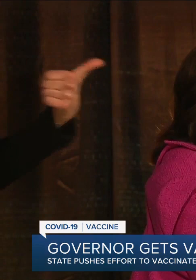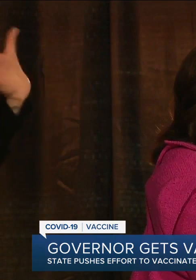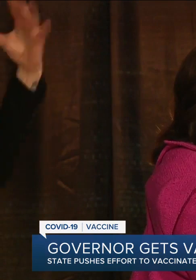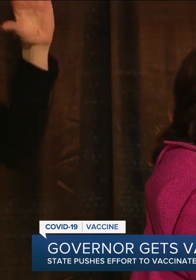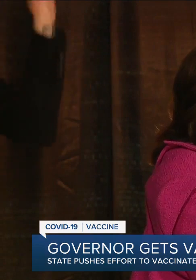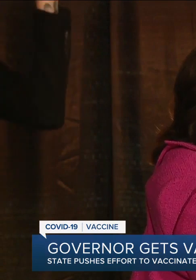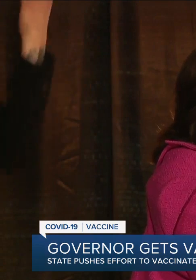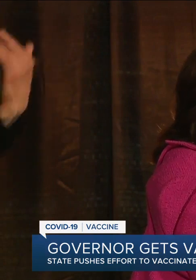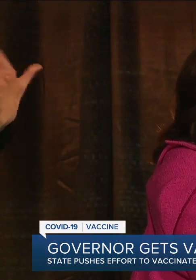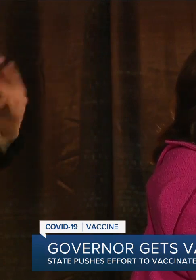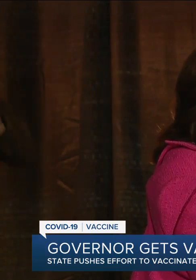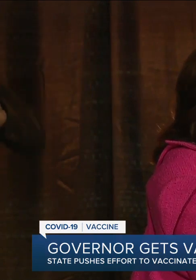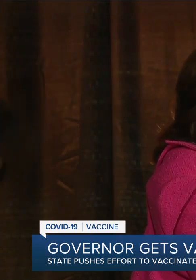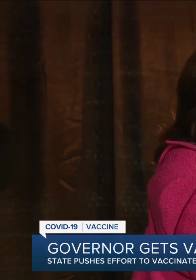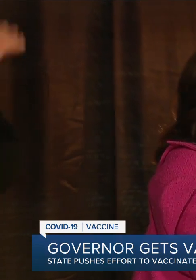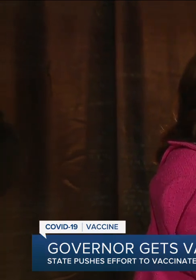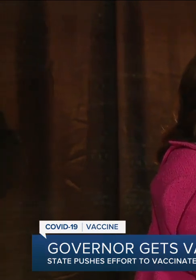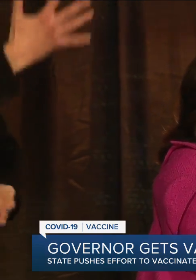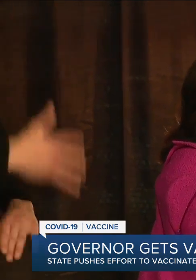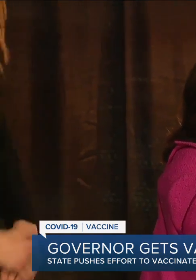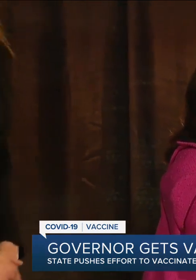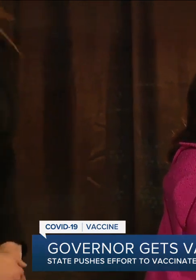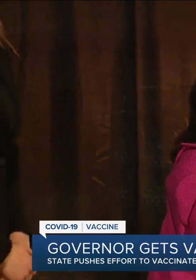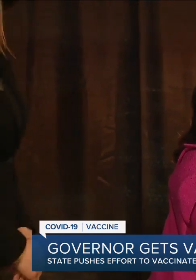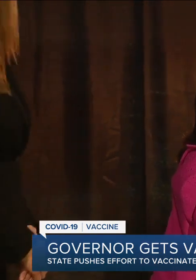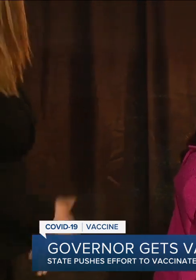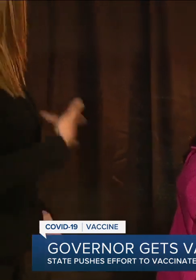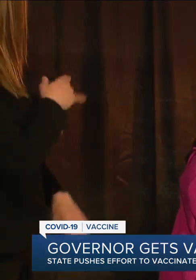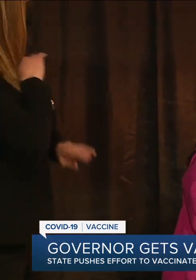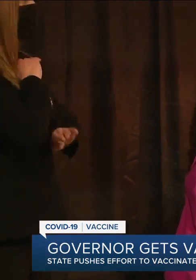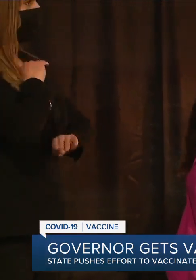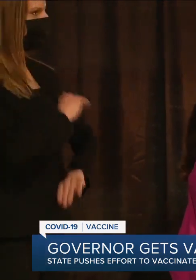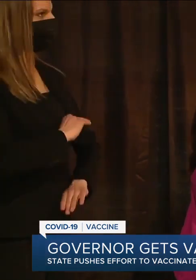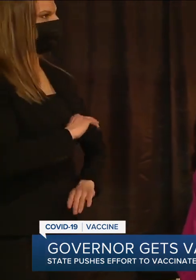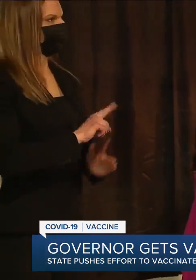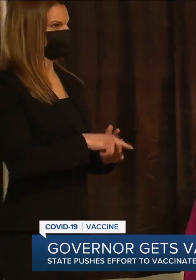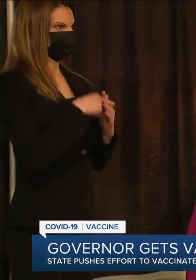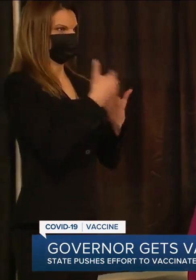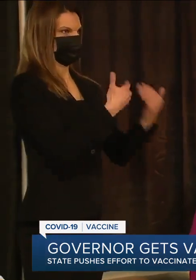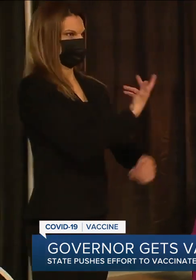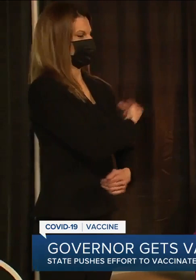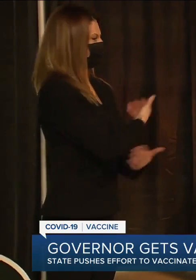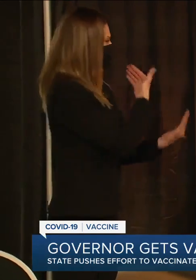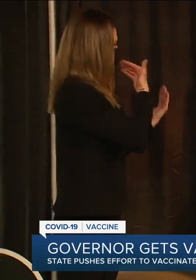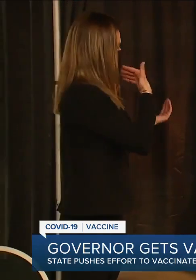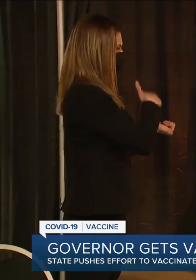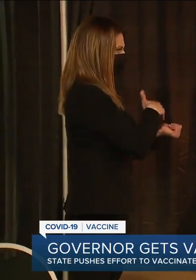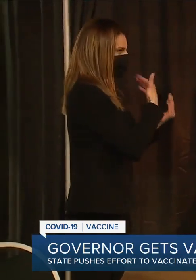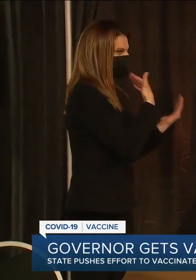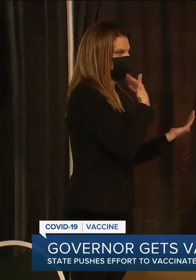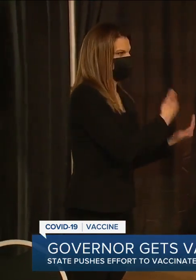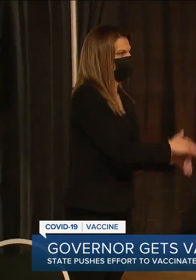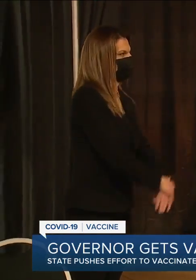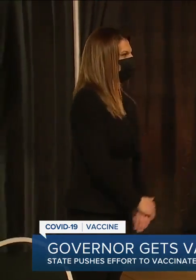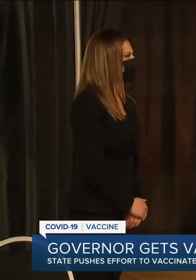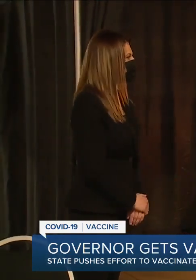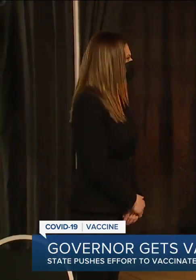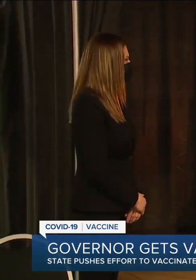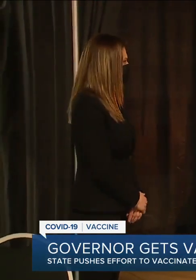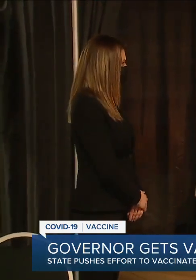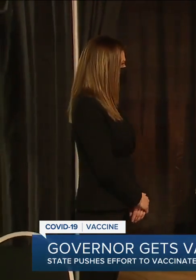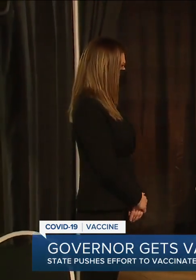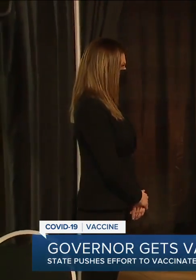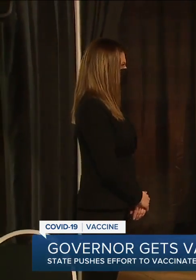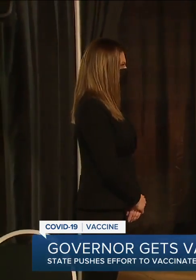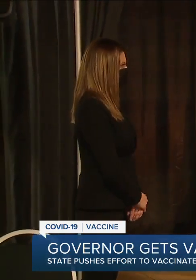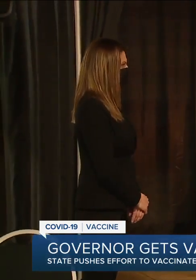Shelby Township to Novi to Detroit and Birmingham. And in many cases today we saw vaccinations were a family affair. Governor Gretchen